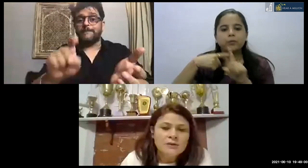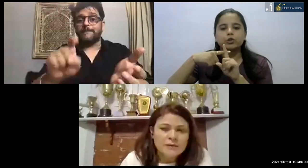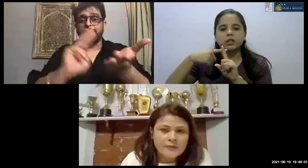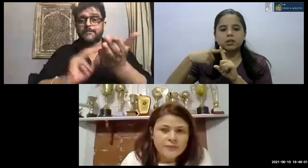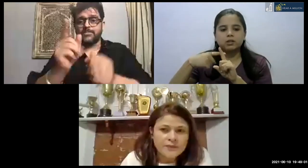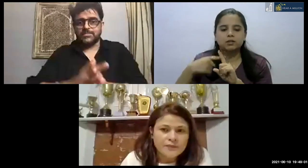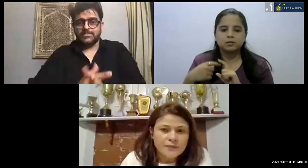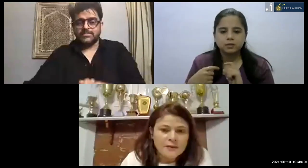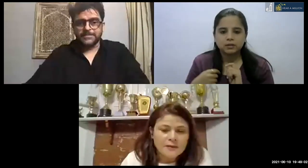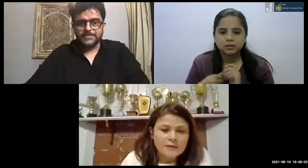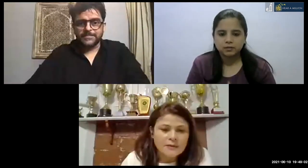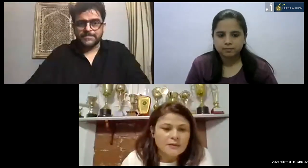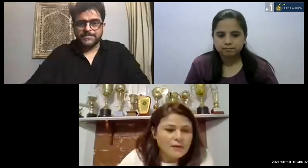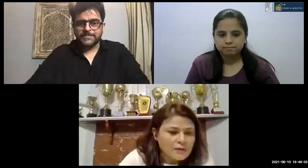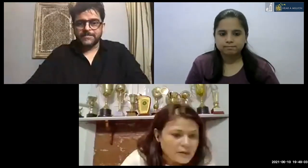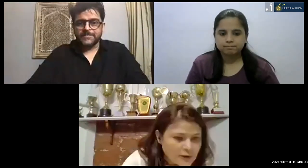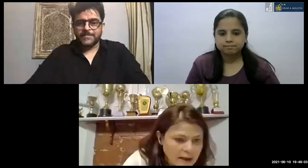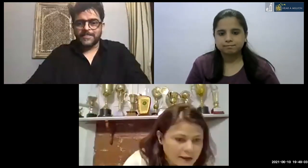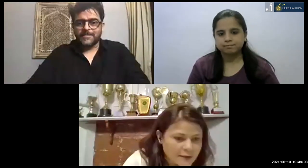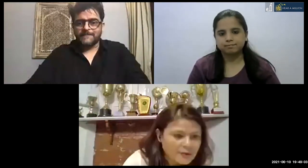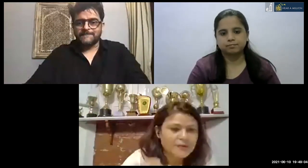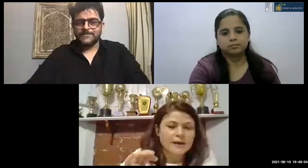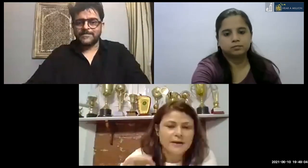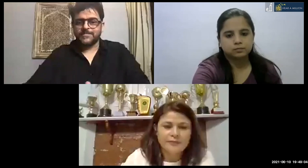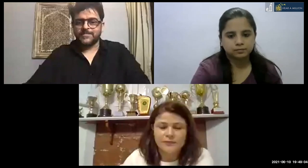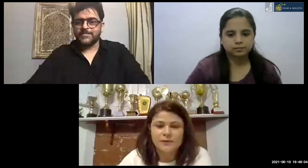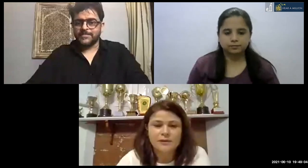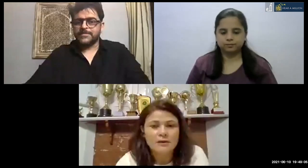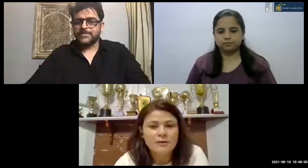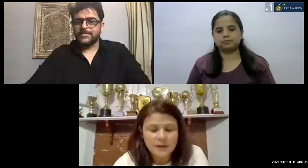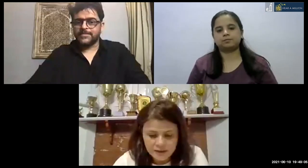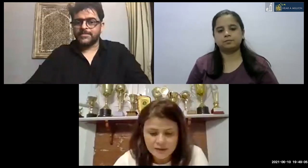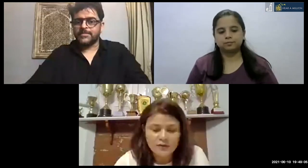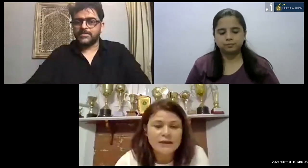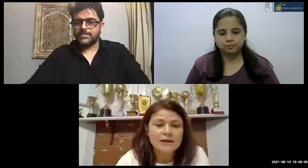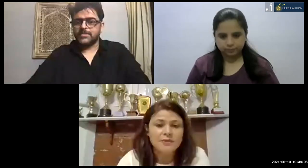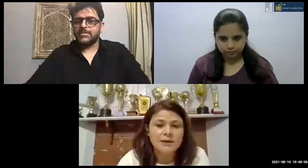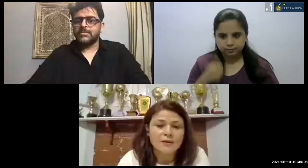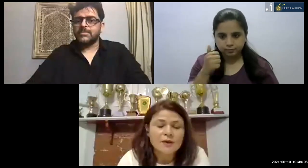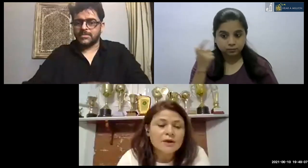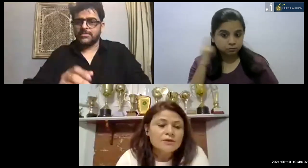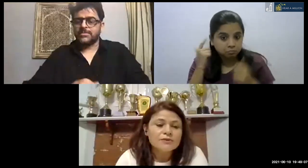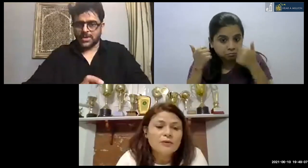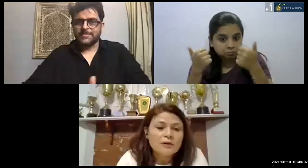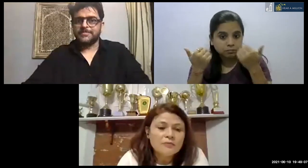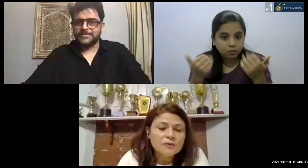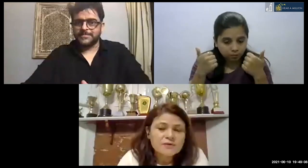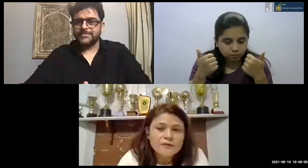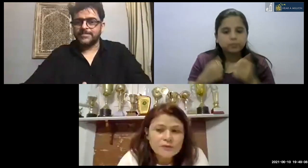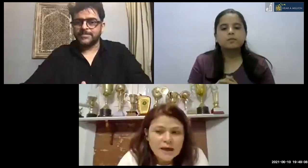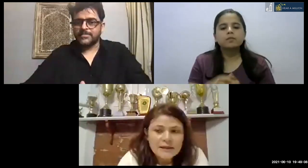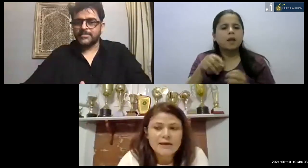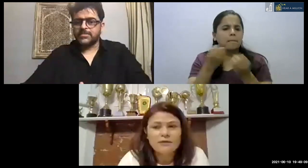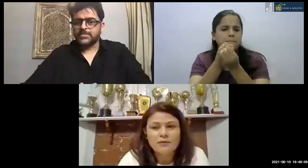And you are muted. Hang on. Okay. You can hear me now. So most